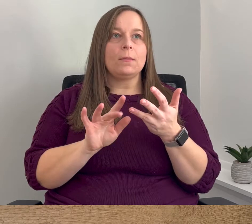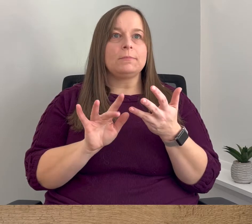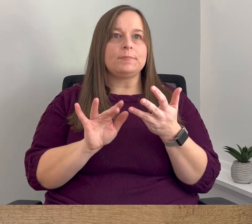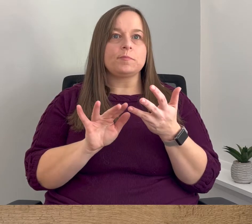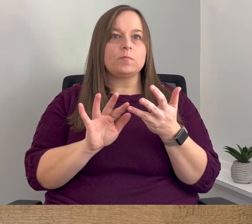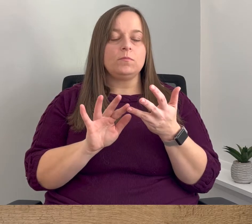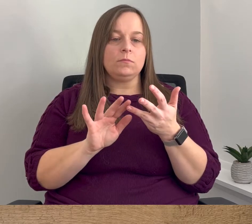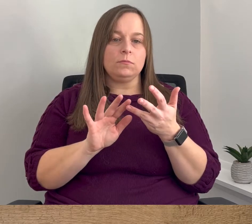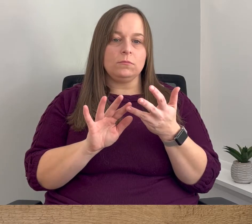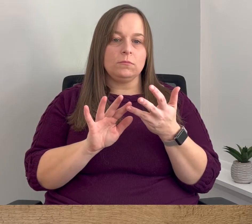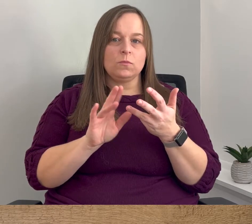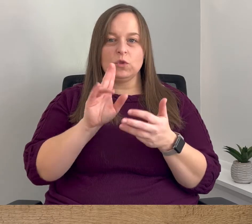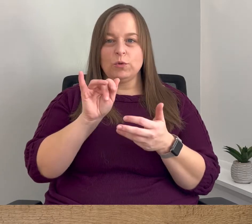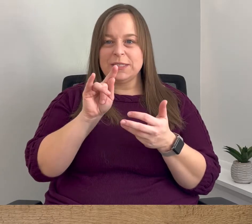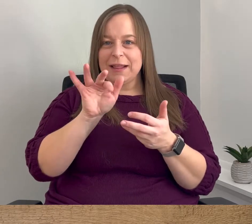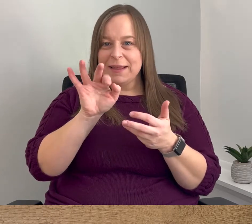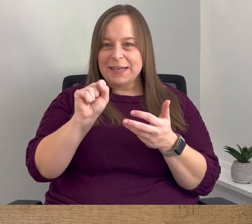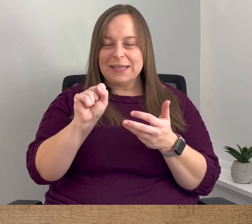expenses.